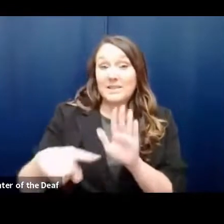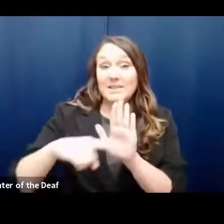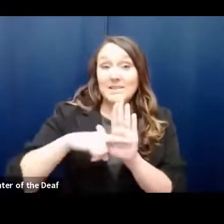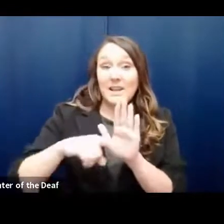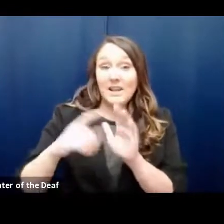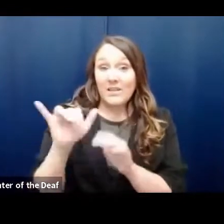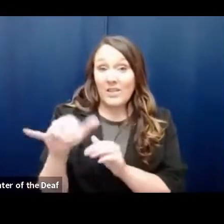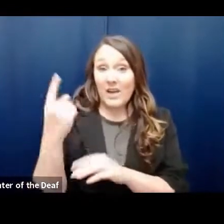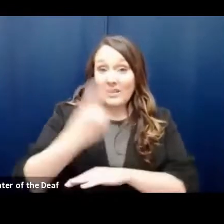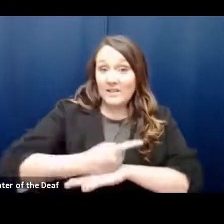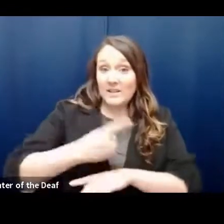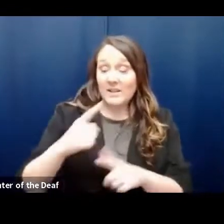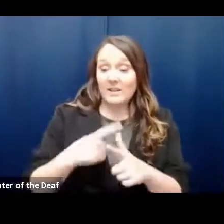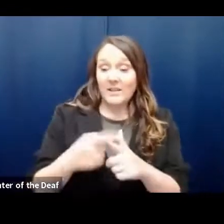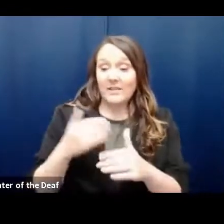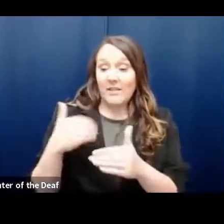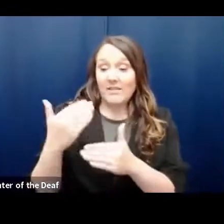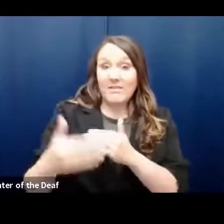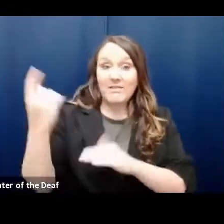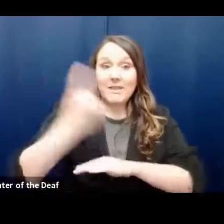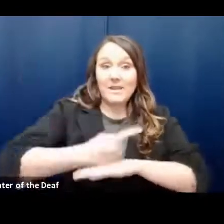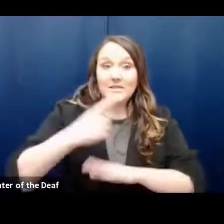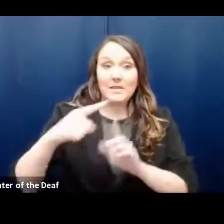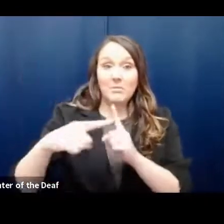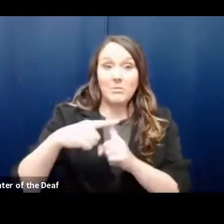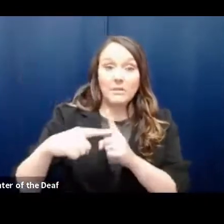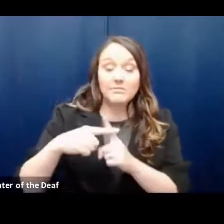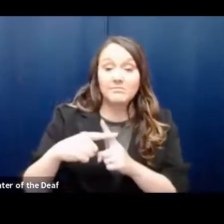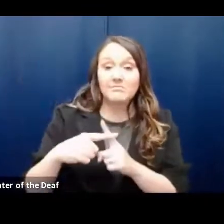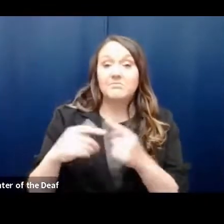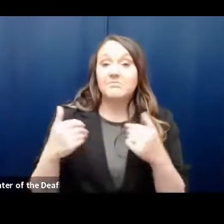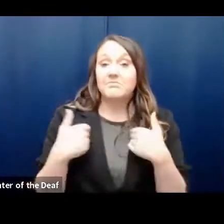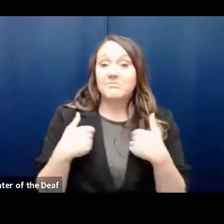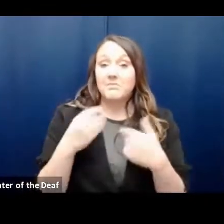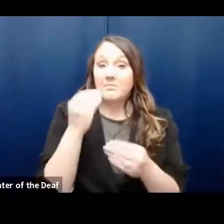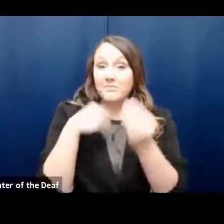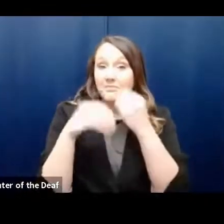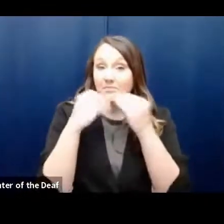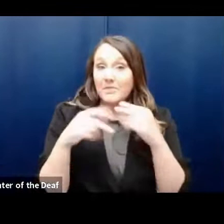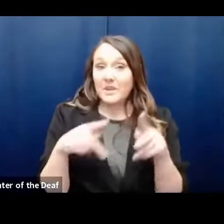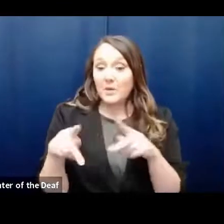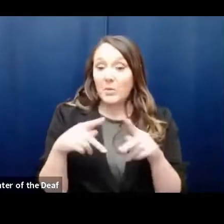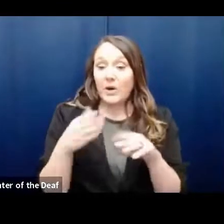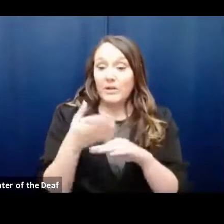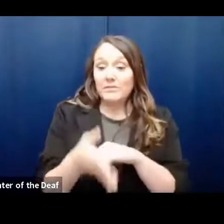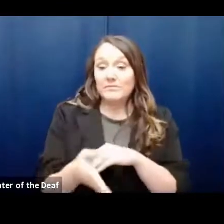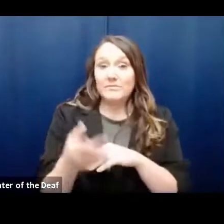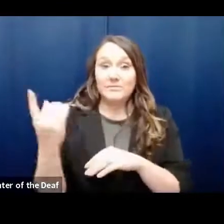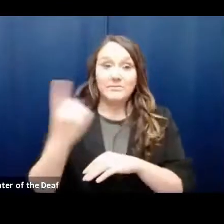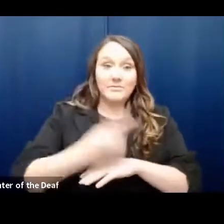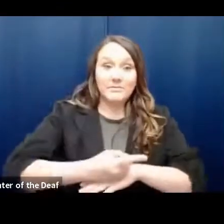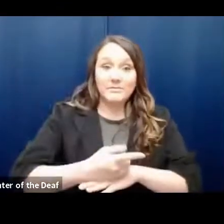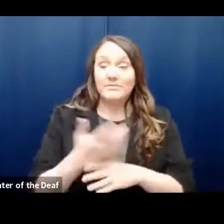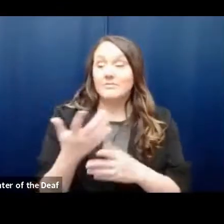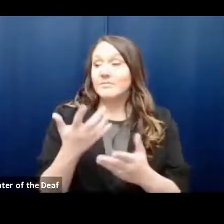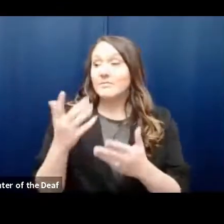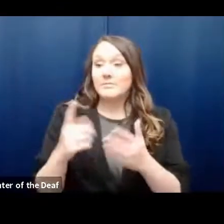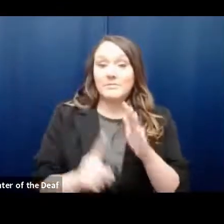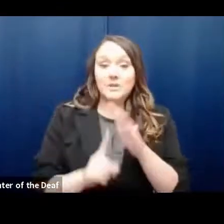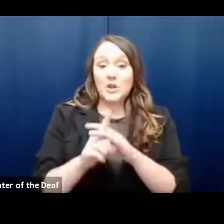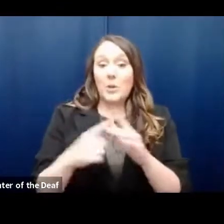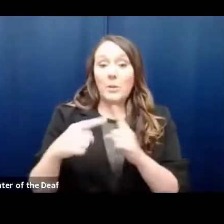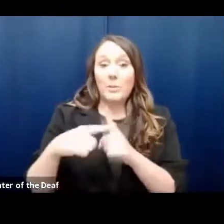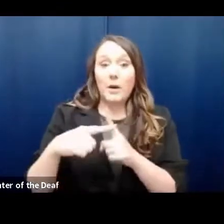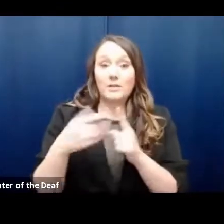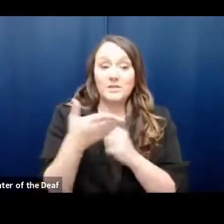but the next day they're going to be positive, and they have a dinner party the day after they were negative, and then they show up positive there. So it's those